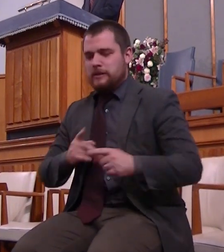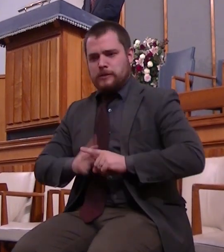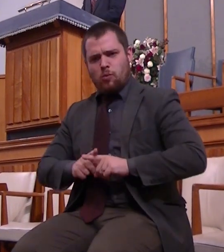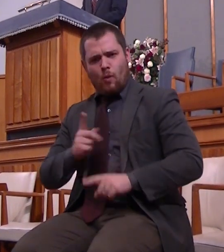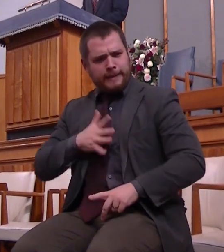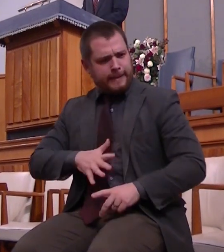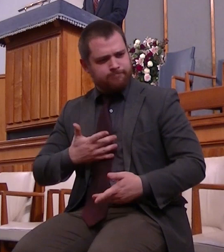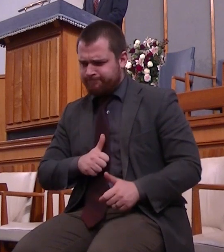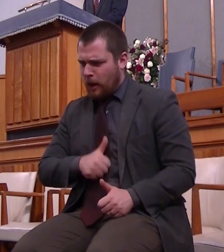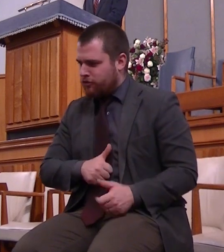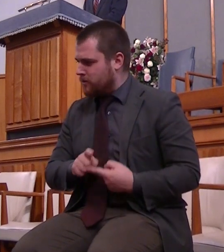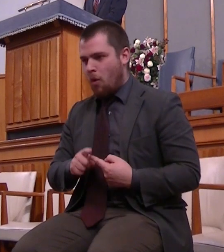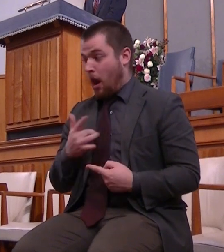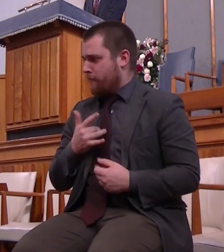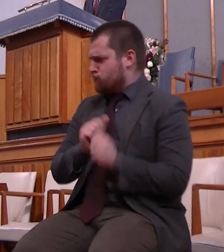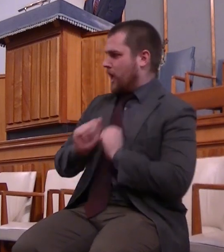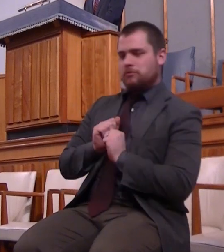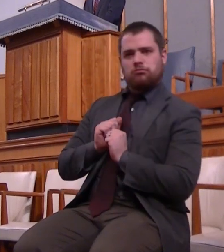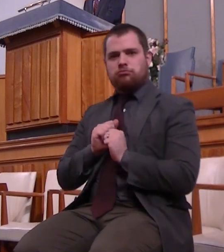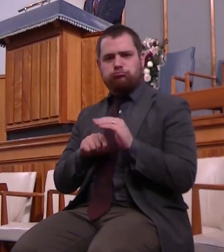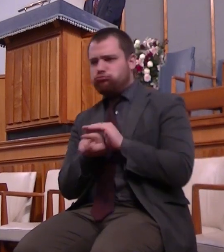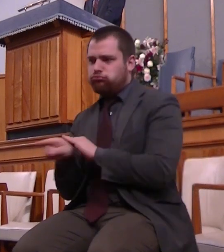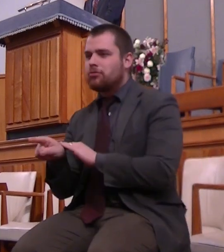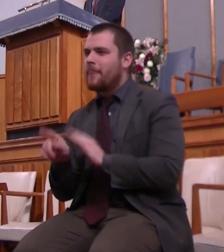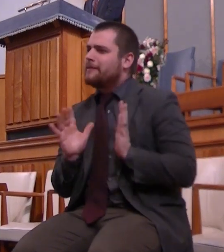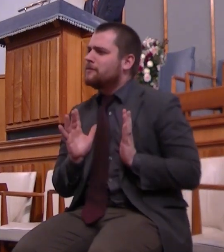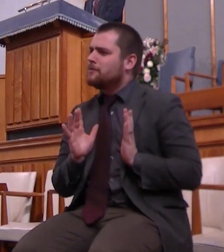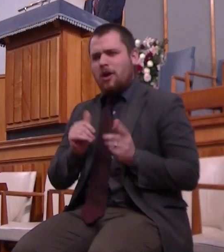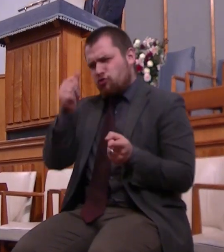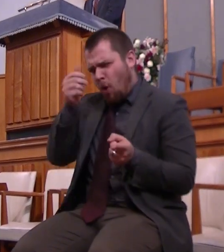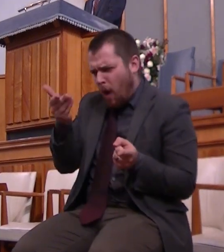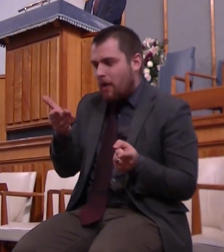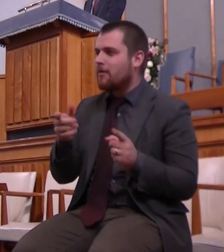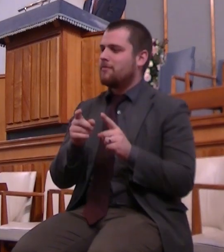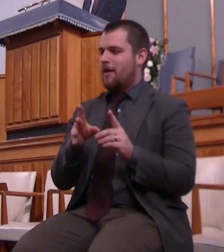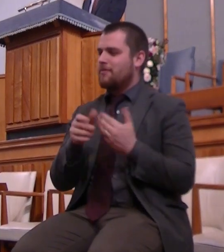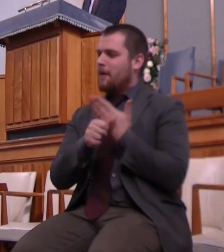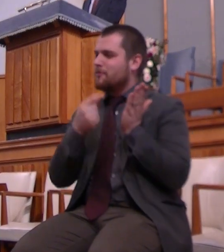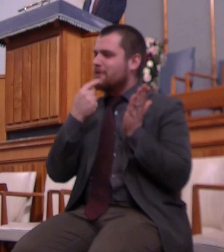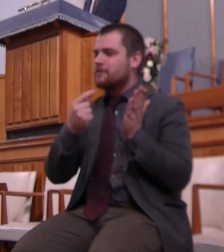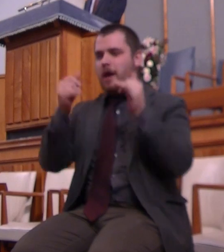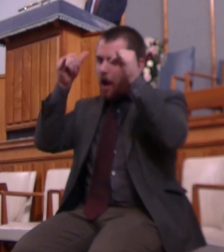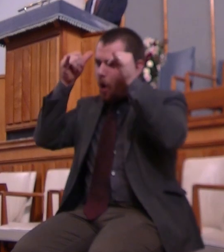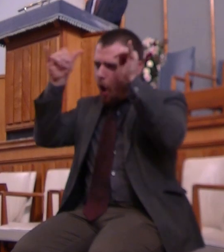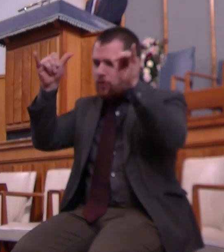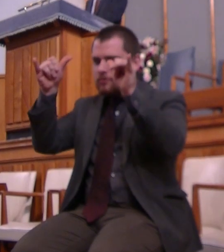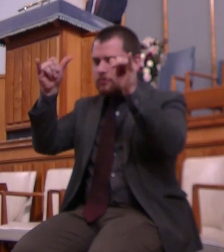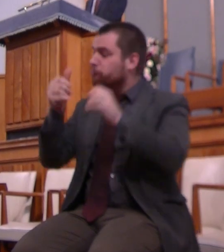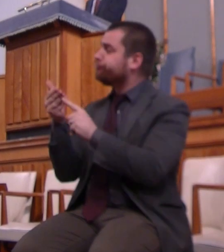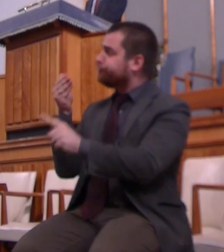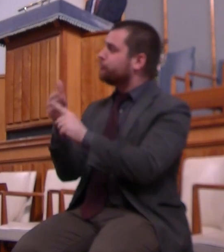will gain them life and food and so on. The ox knoweth his owner, and the ass